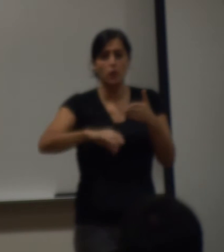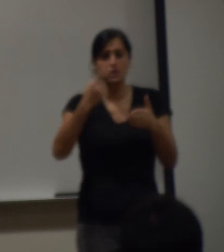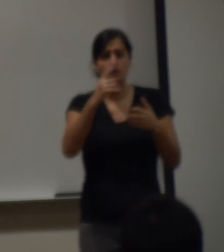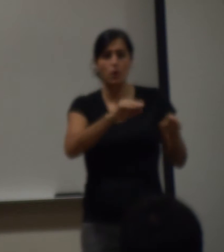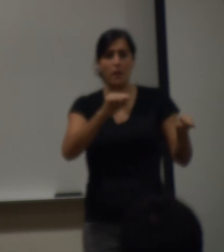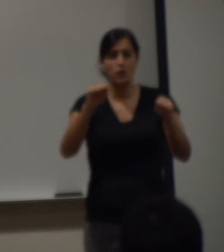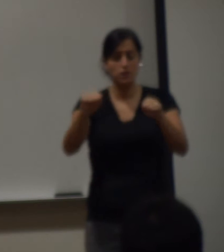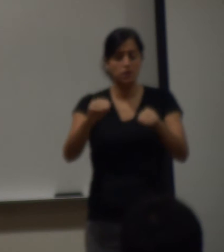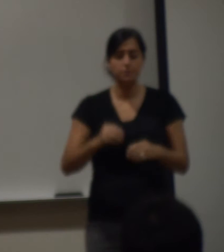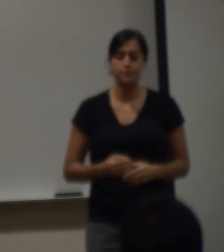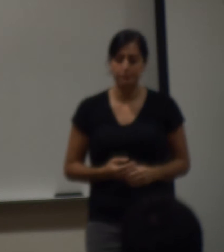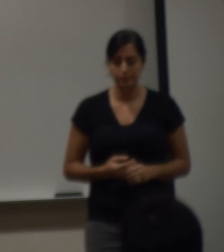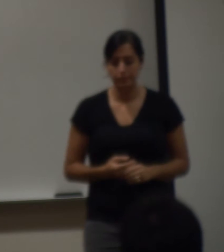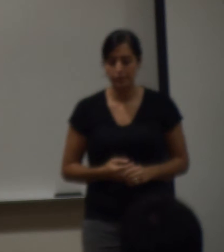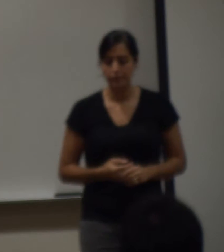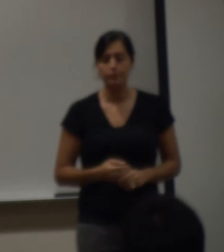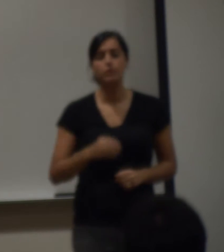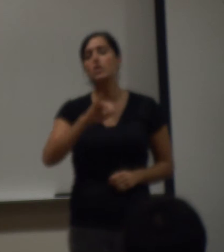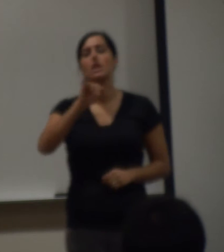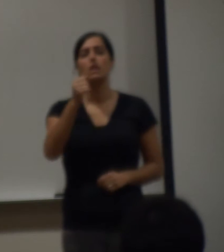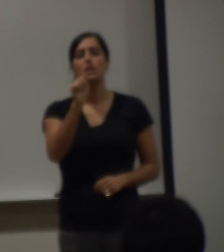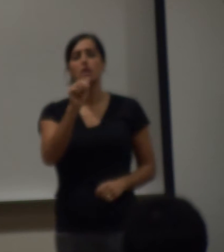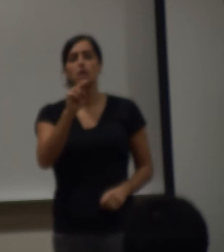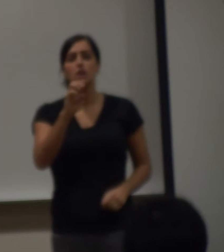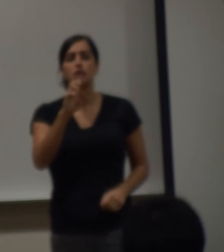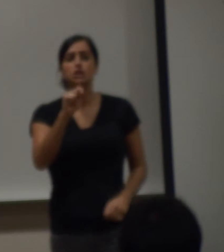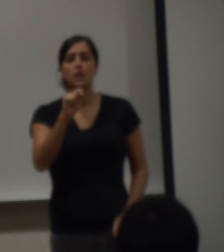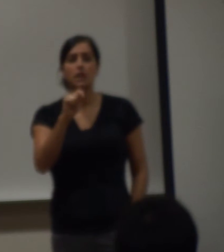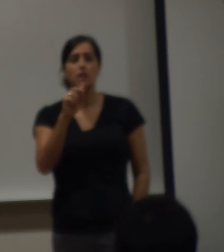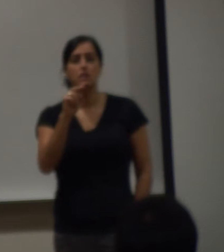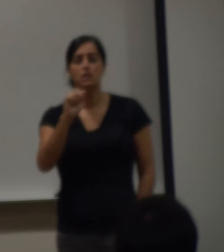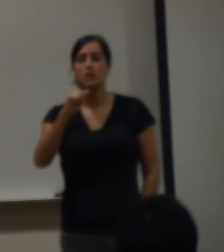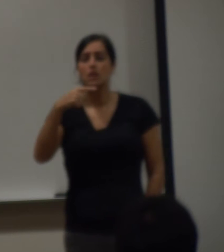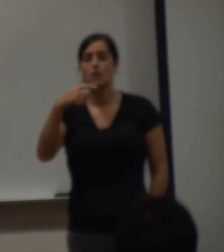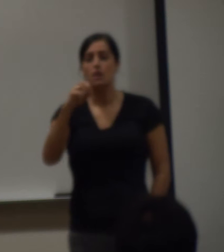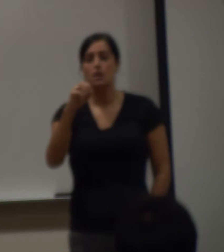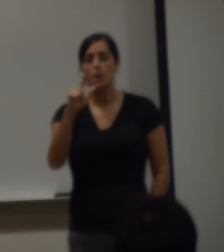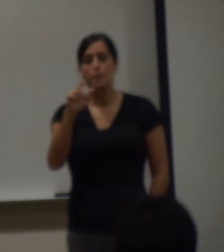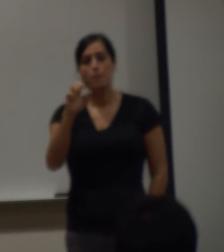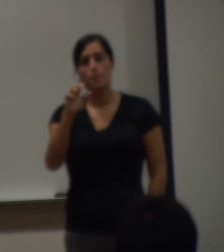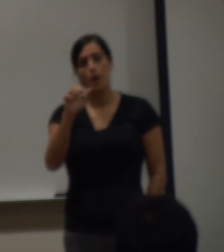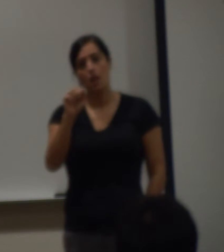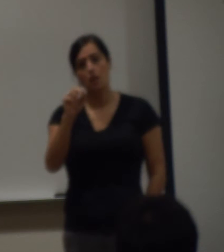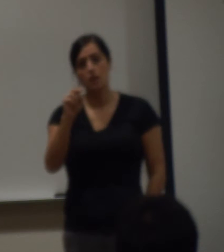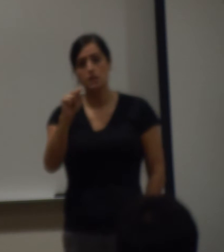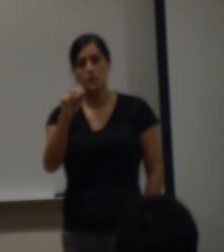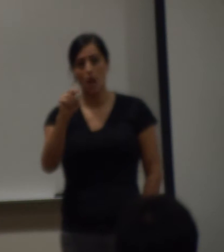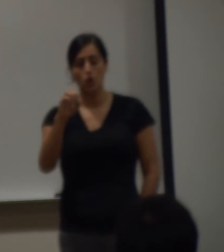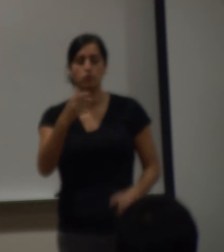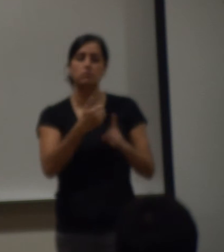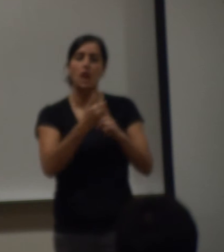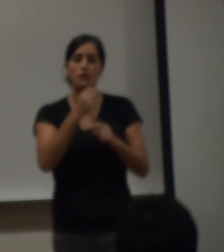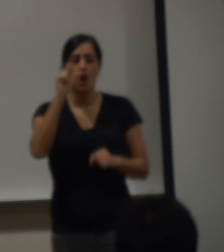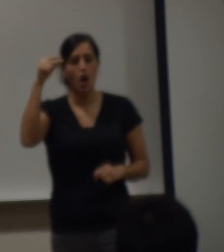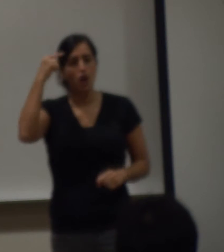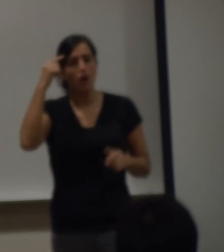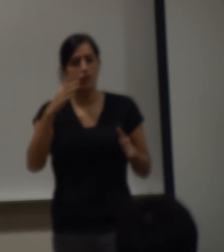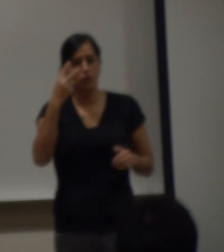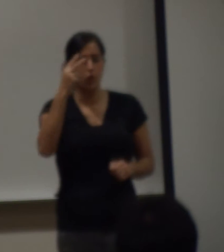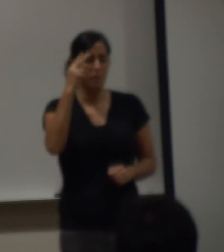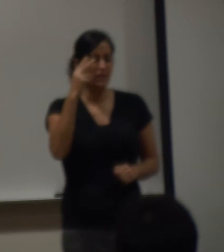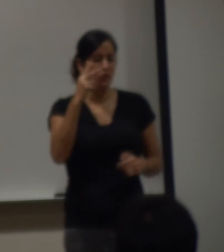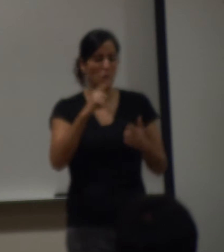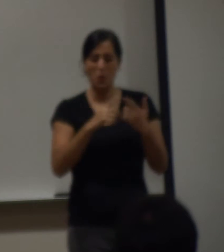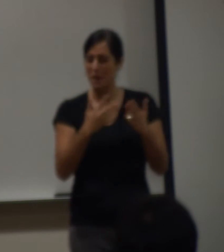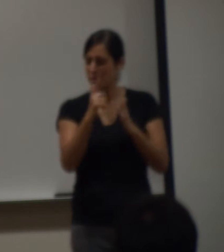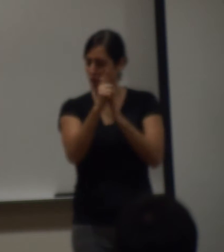As Janet Napolitano said when she was governor of Mexico, and she may have been Attorney General